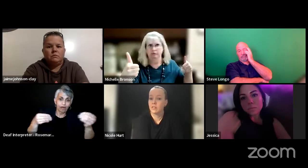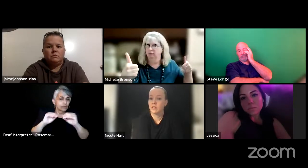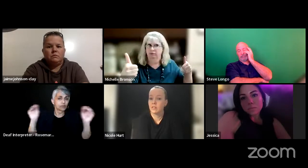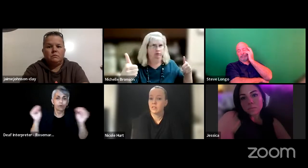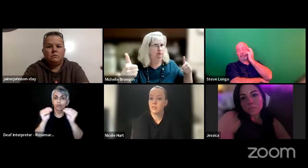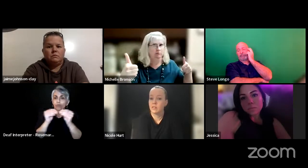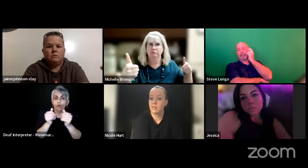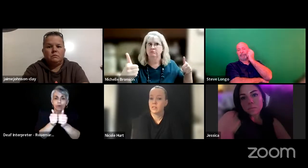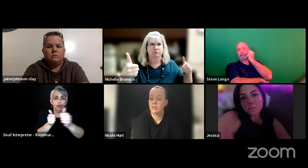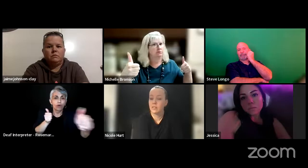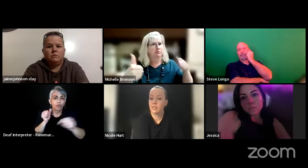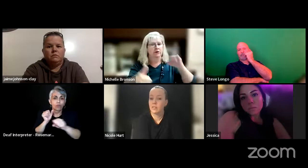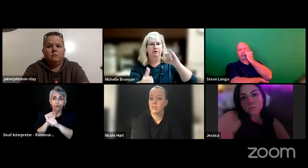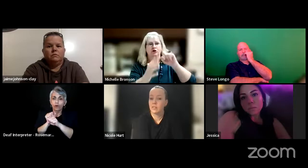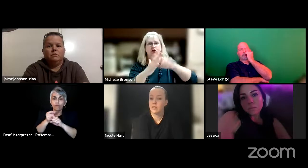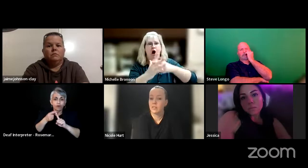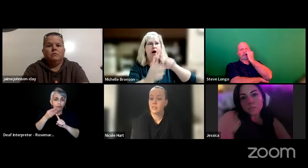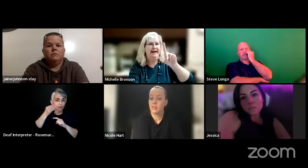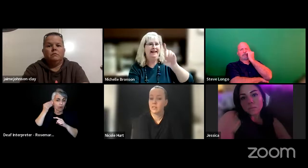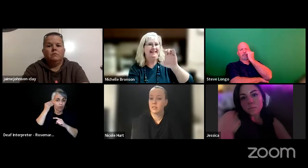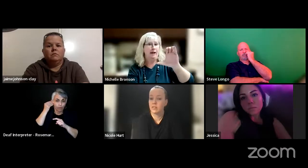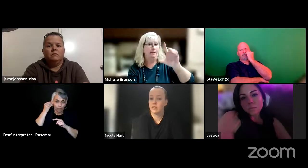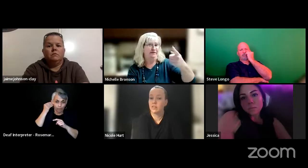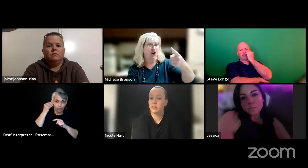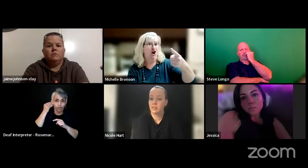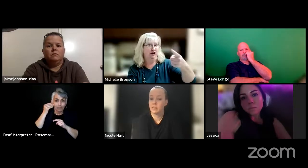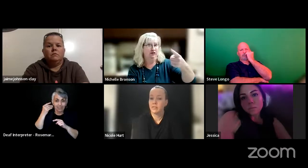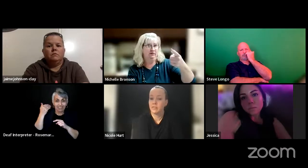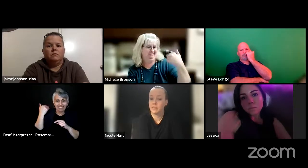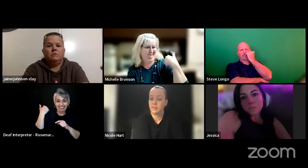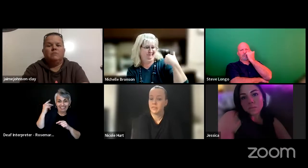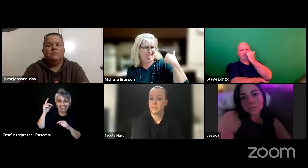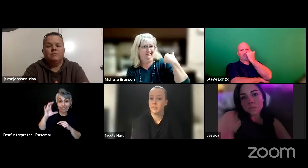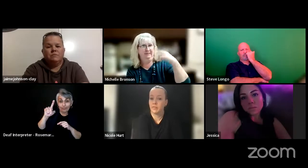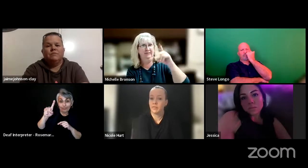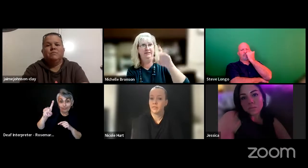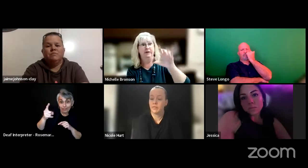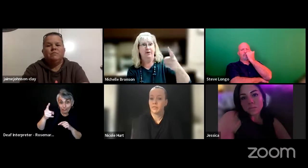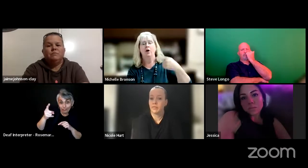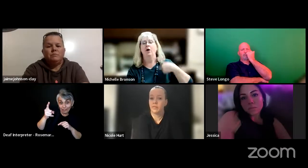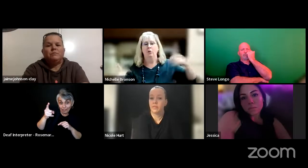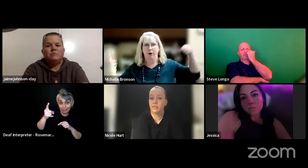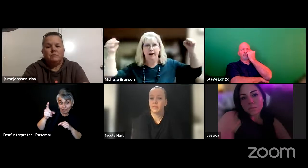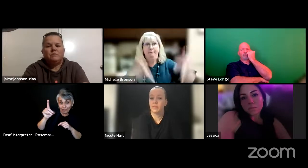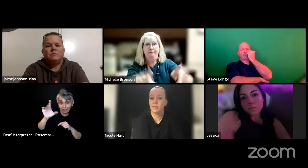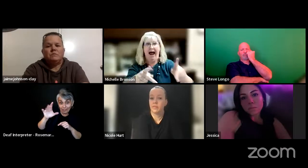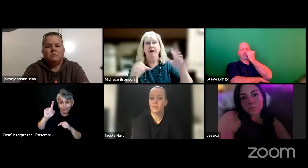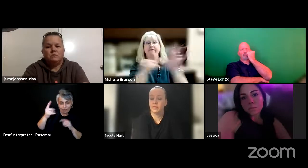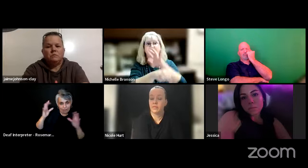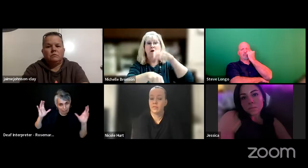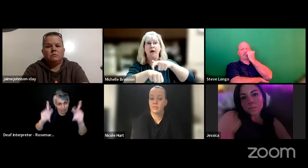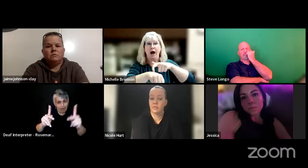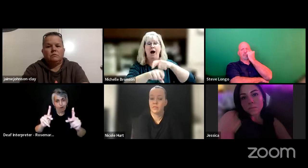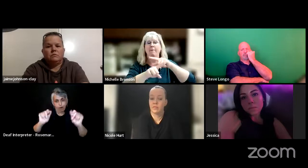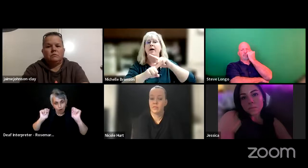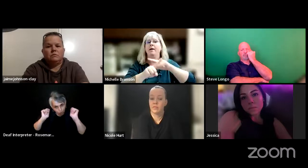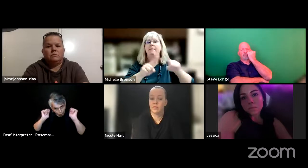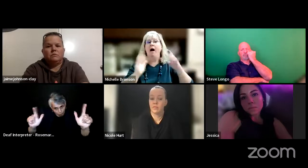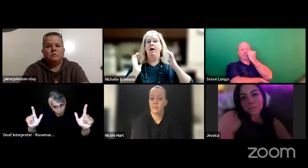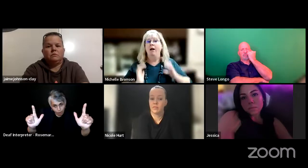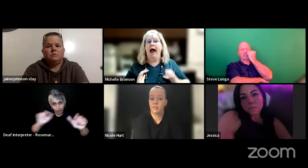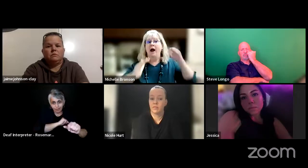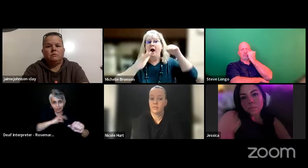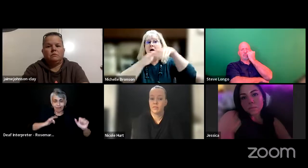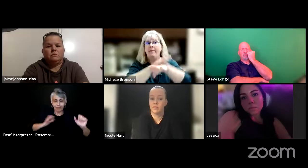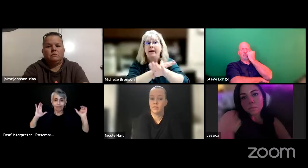office. There is no more remote work. All are in the office. And that began December 1st,